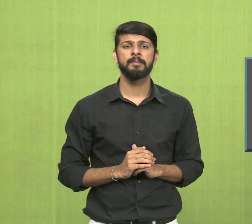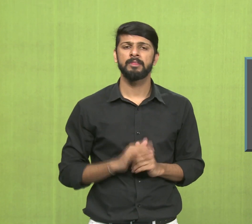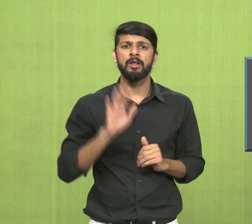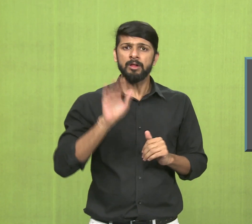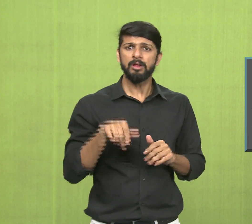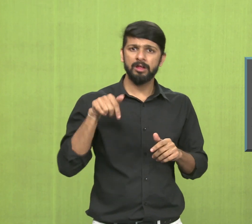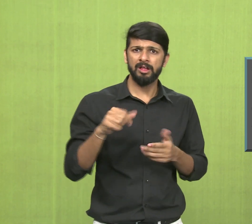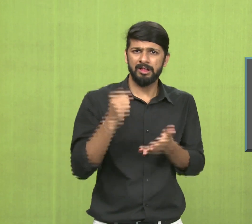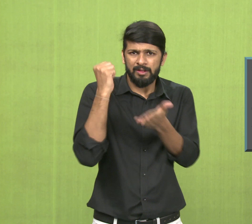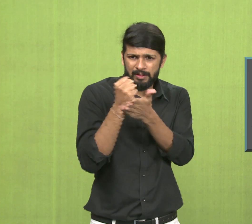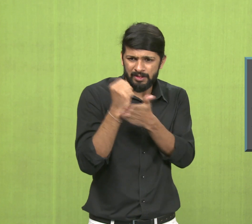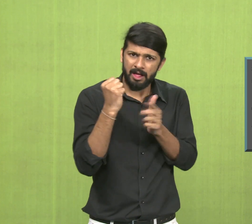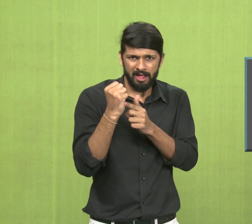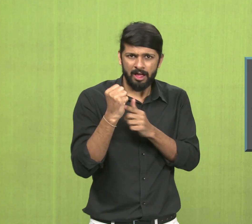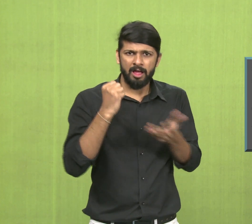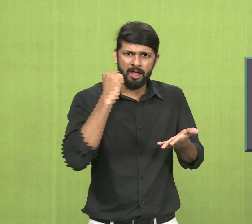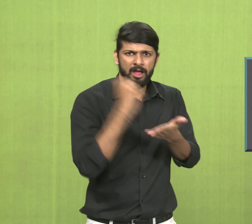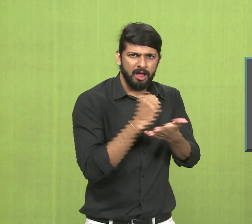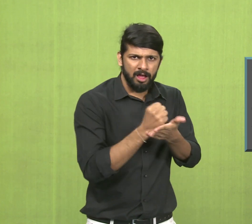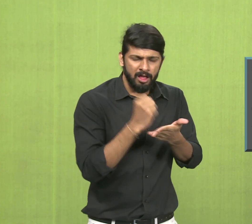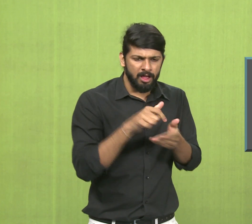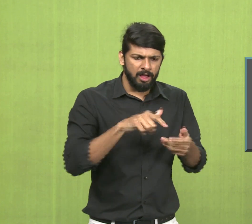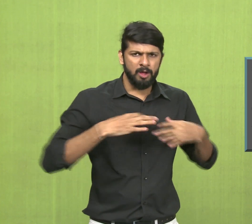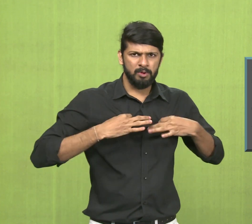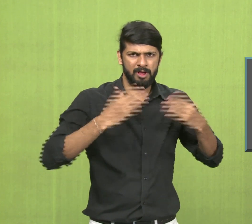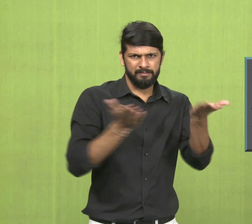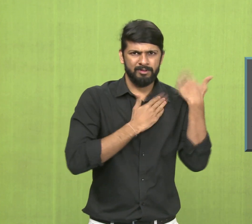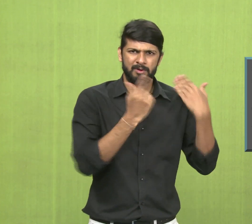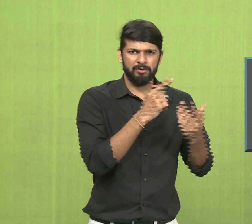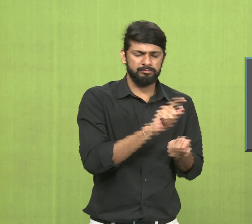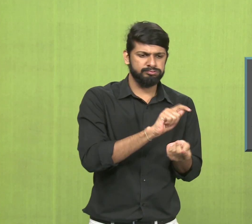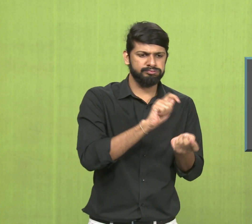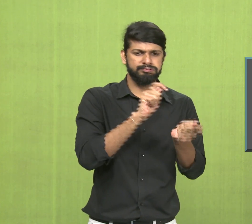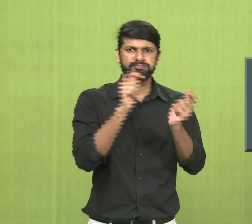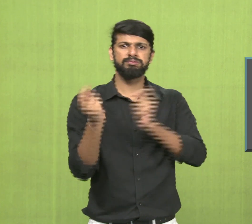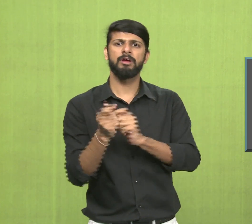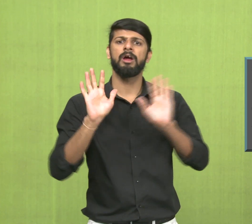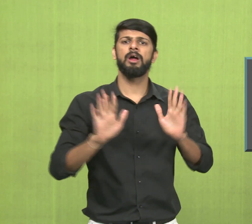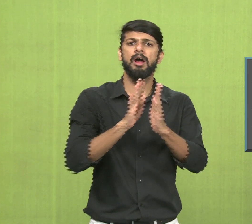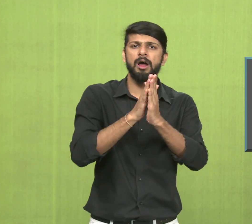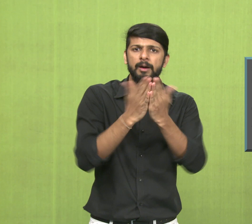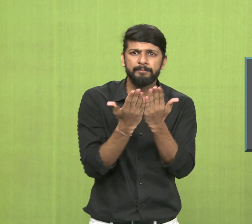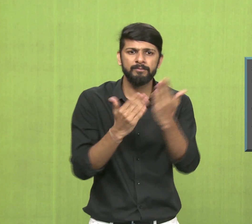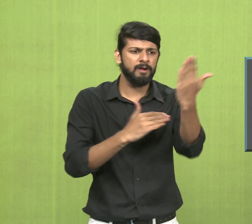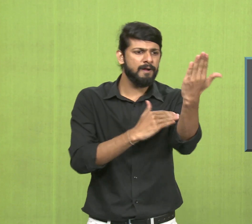soap, etc. And the same technique was further developed to